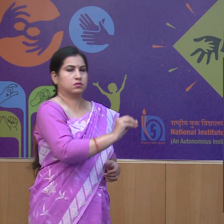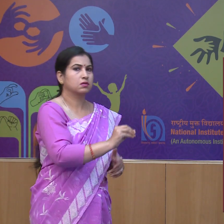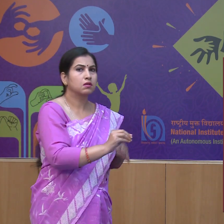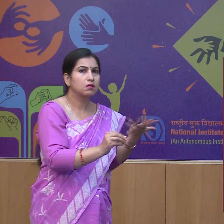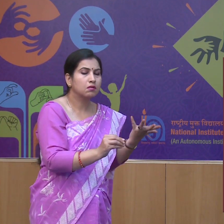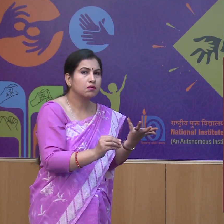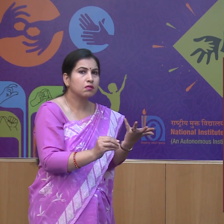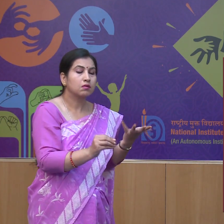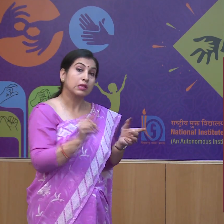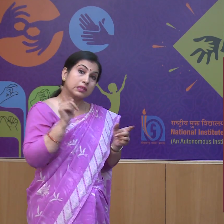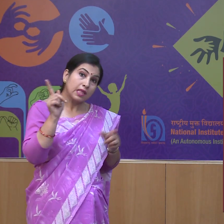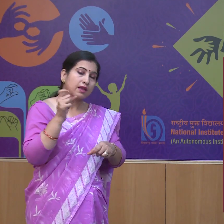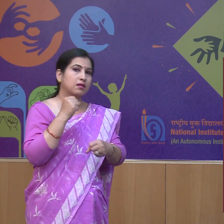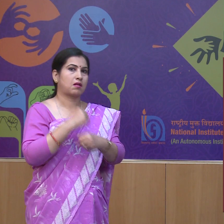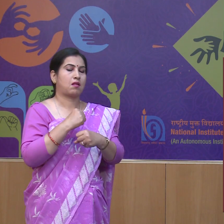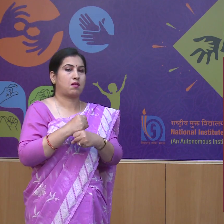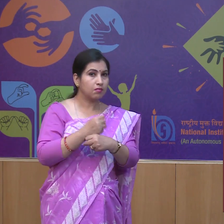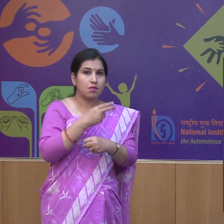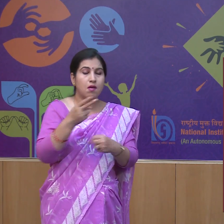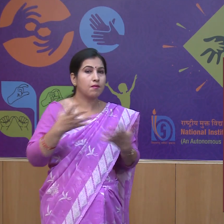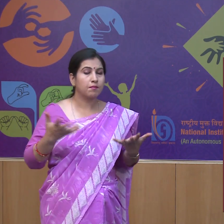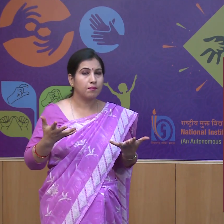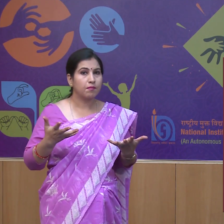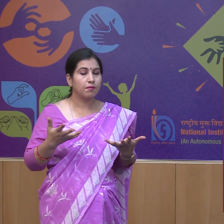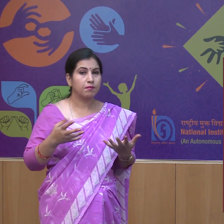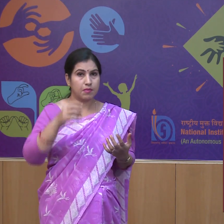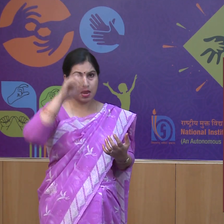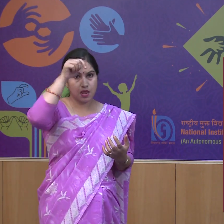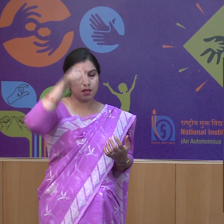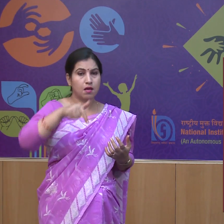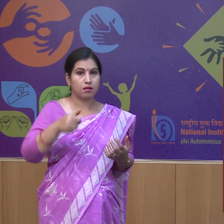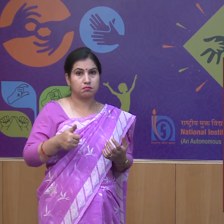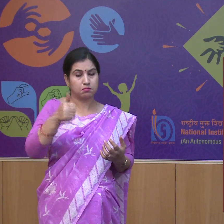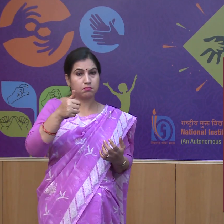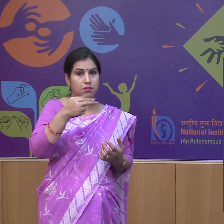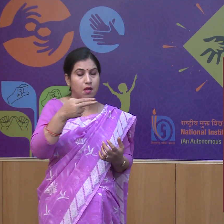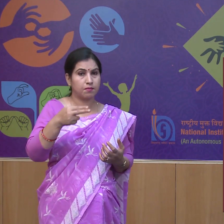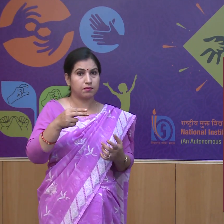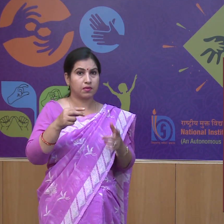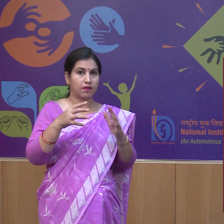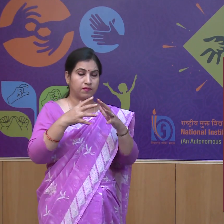by the then Governor General of India, Lord Wellesley.